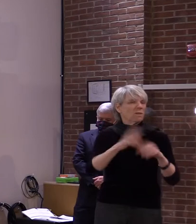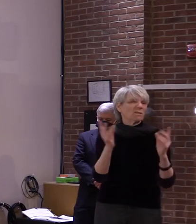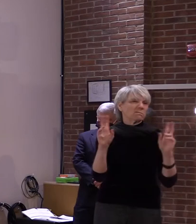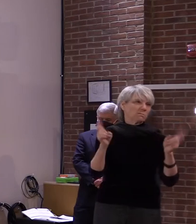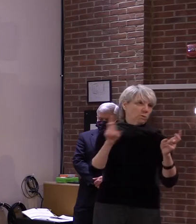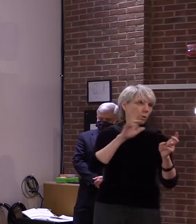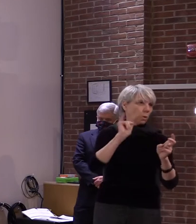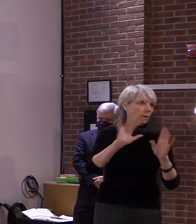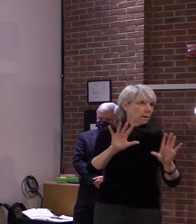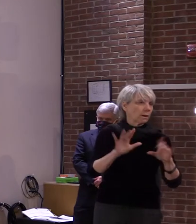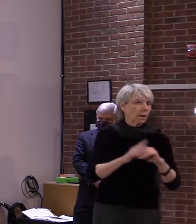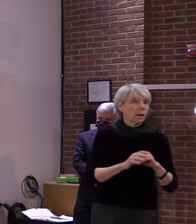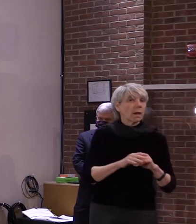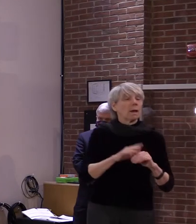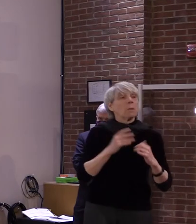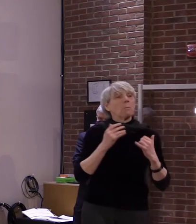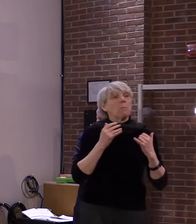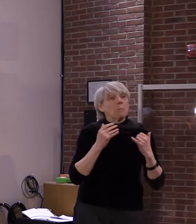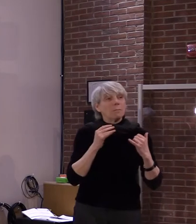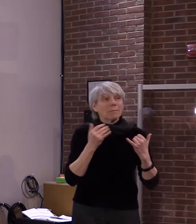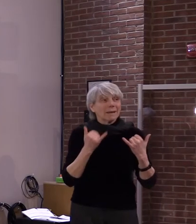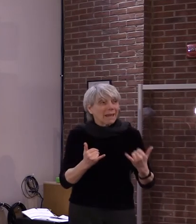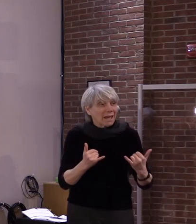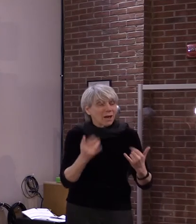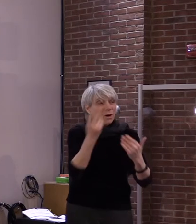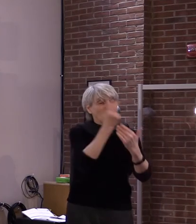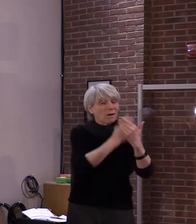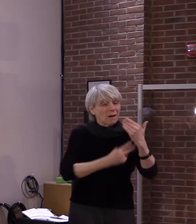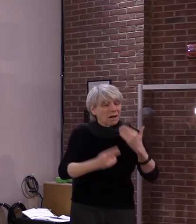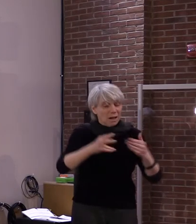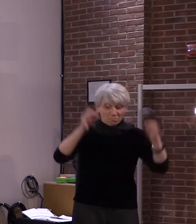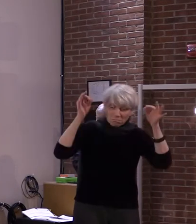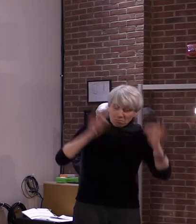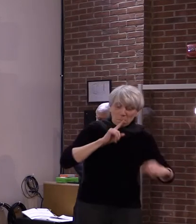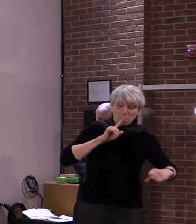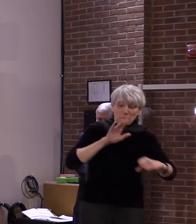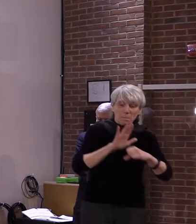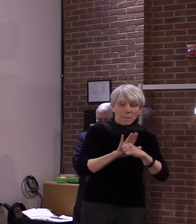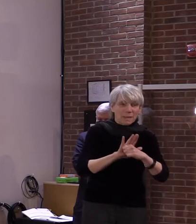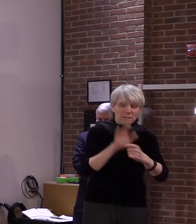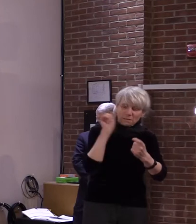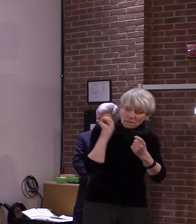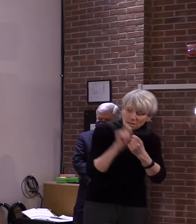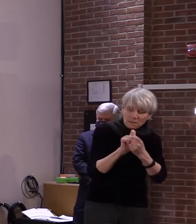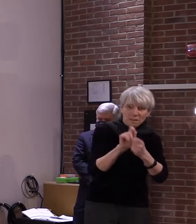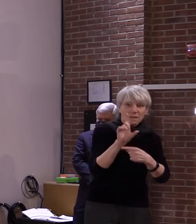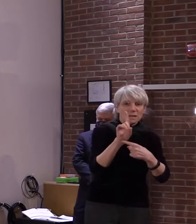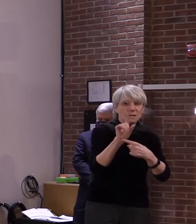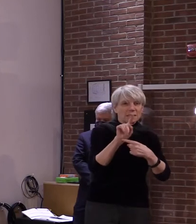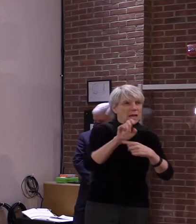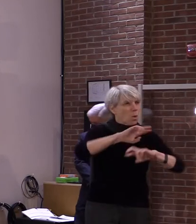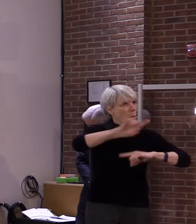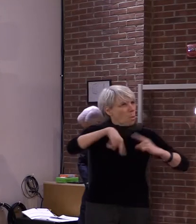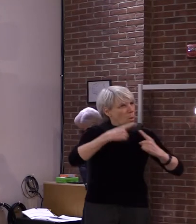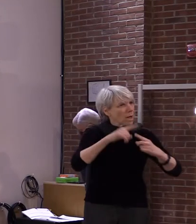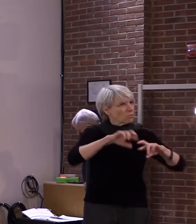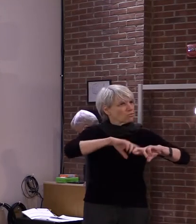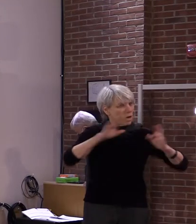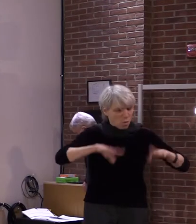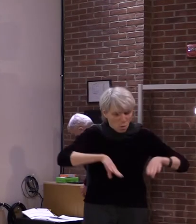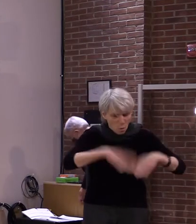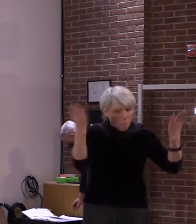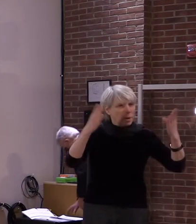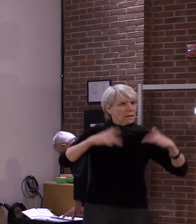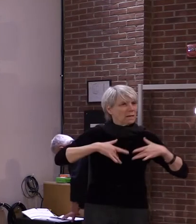at this point in time it's just difficult to give that date that they're looking for specifically but hopefully in the near future we'll be able